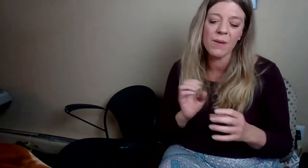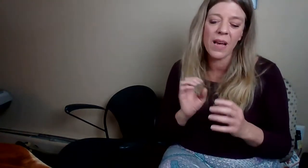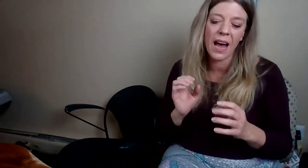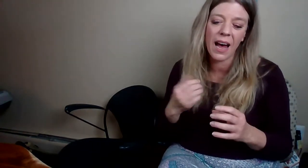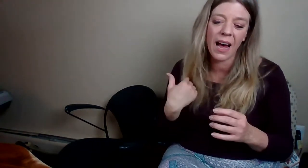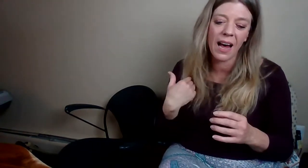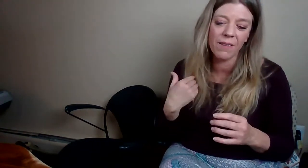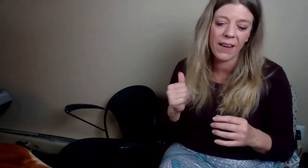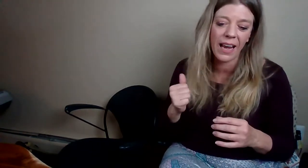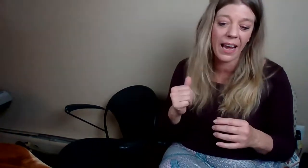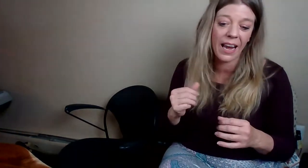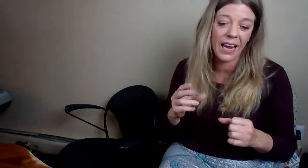I have a